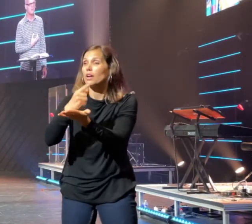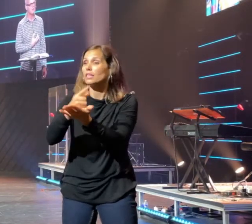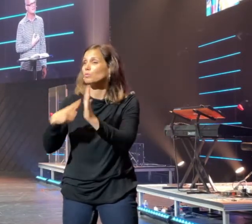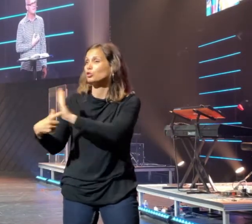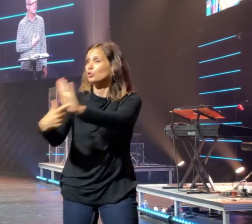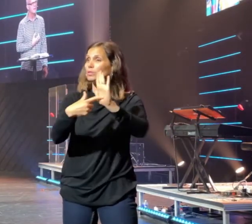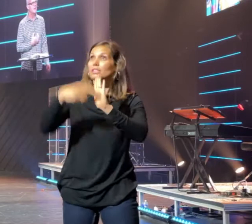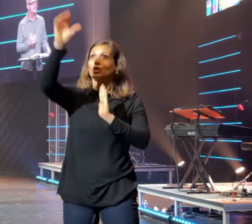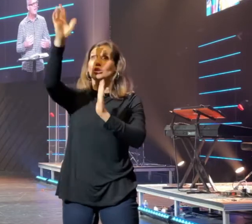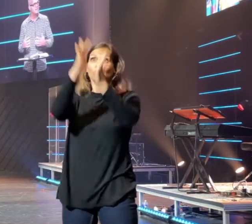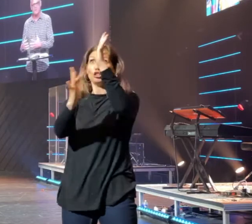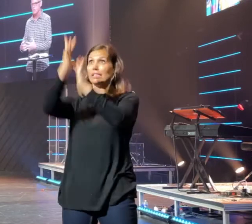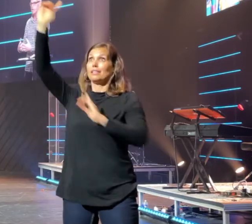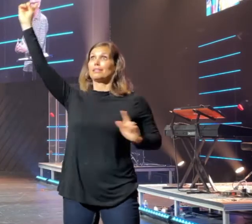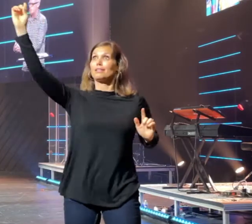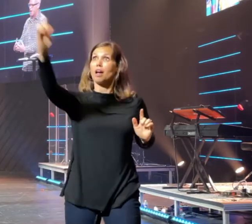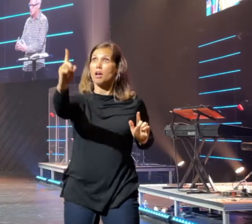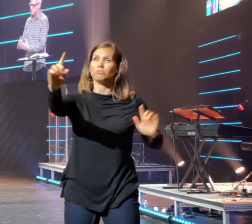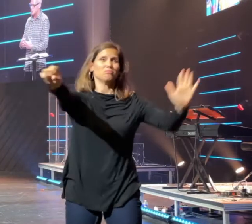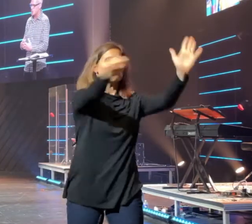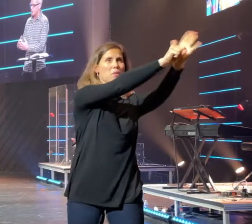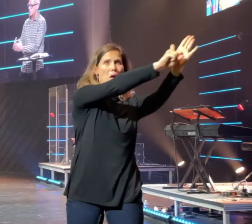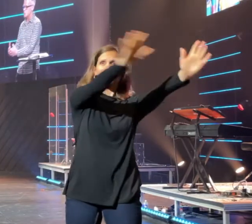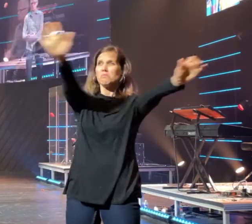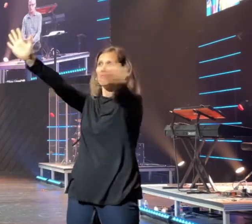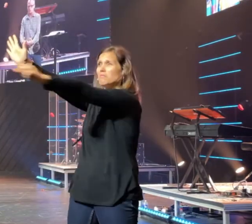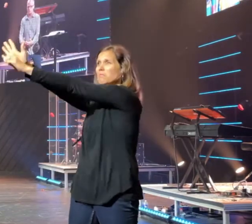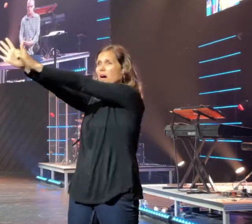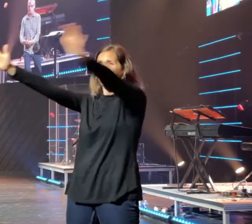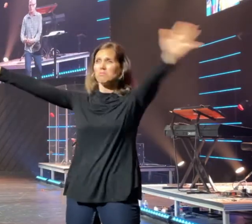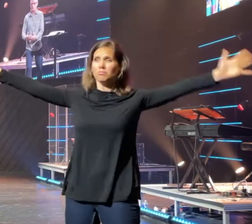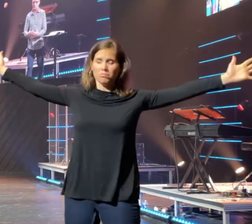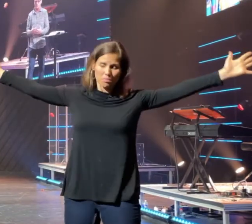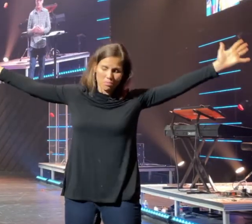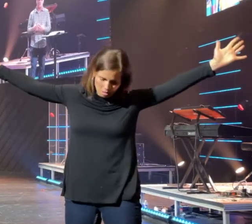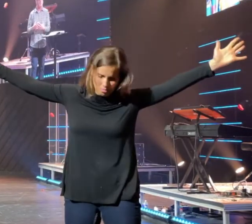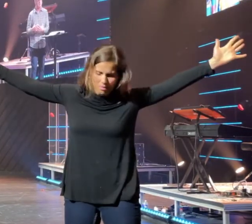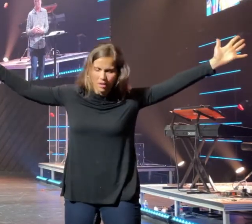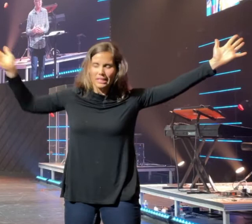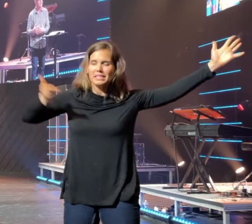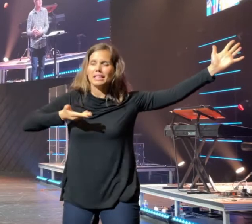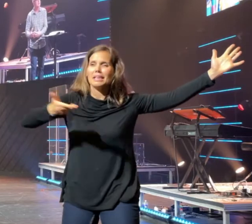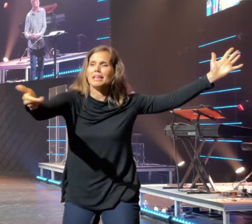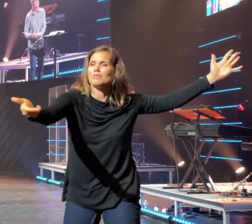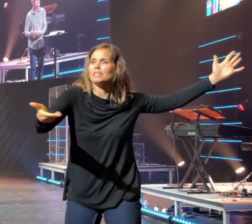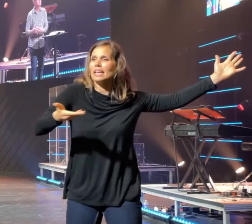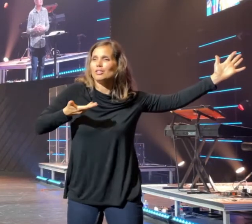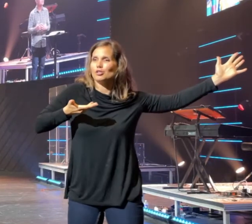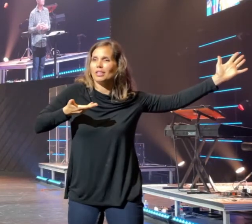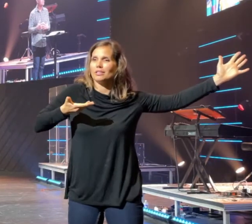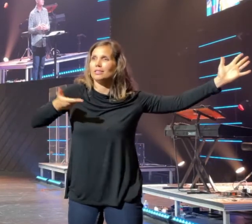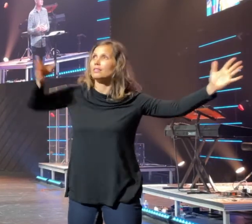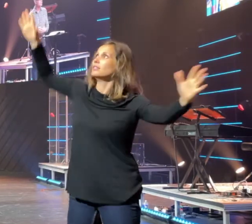okay, reconciled. But he's not just inviting him back to himself like you were sinners and I want to forgive your sin. Yes, that's part of it. But he's inviting